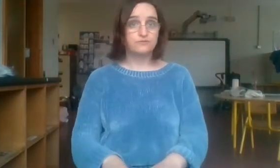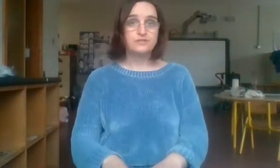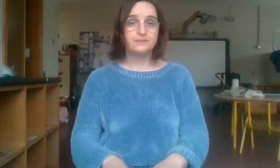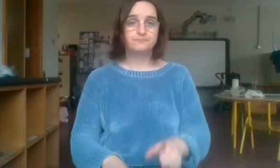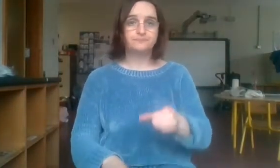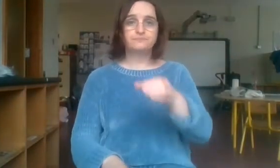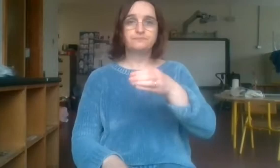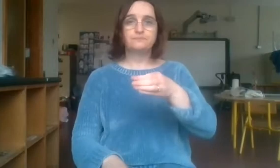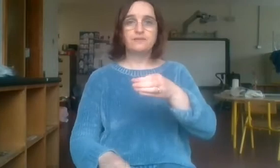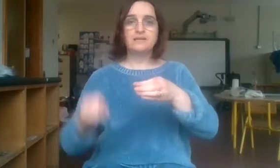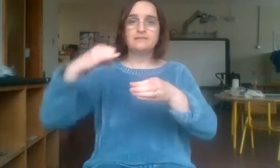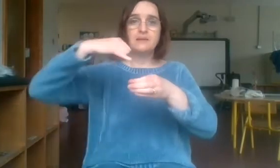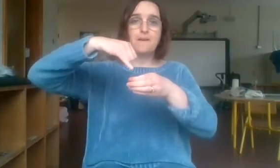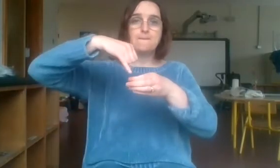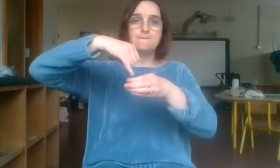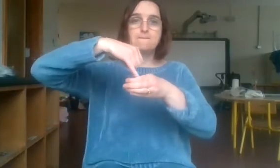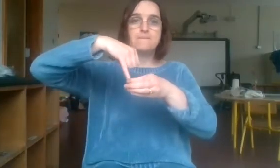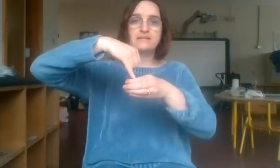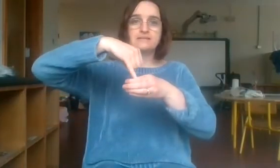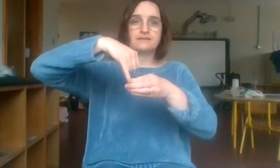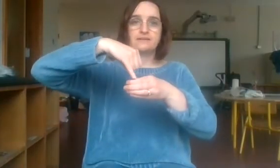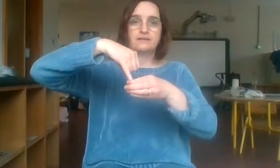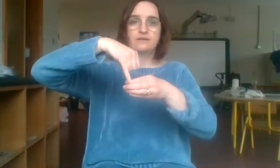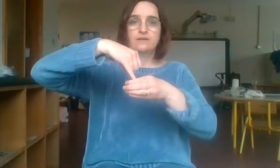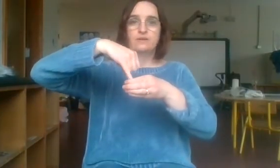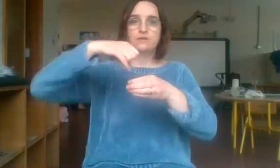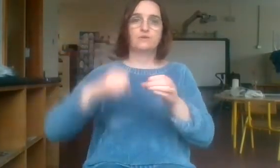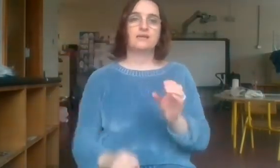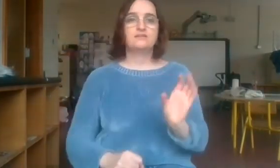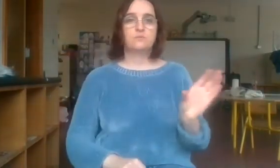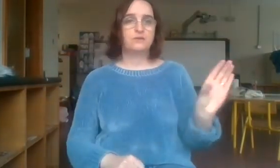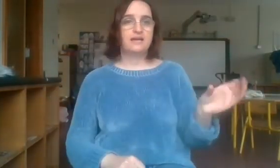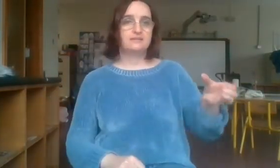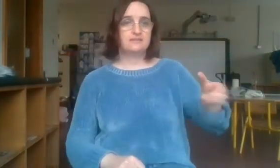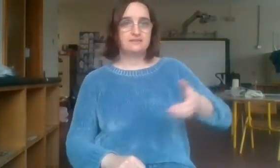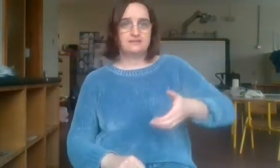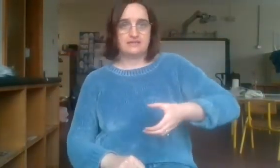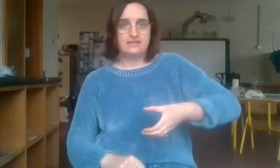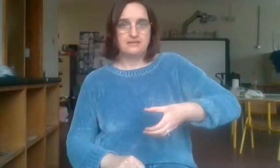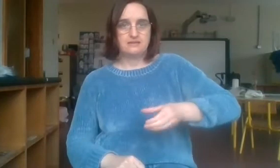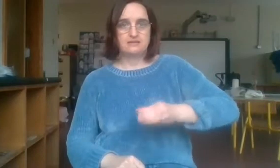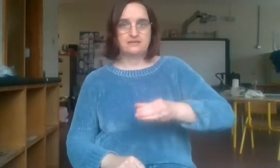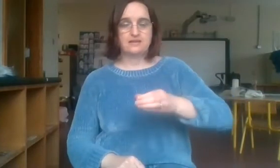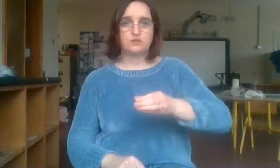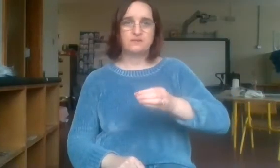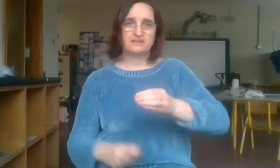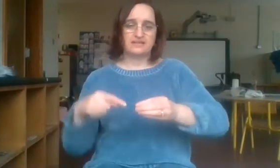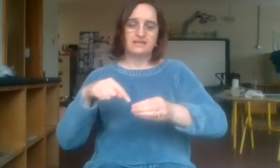different. It's medicine. Okay, so one hand is in the C hand shape, and that's like a